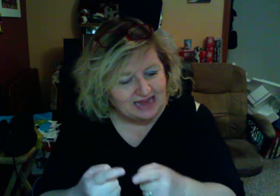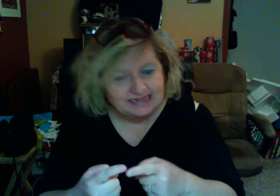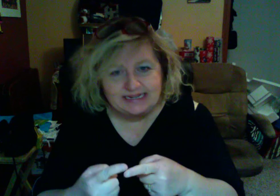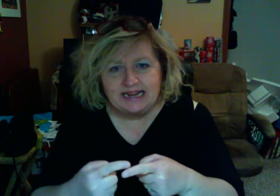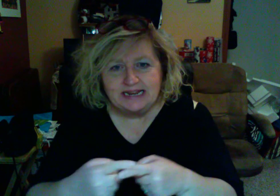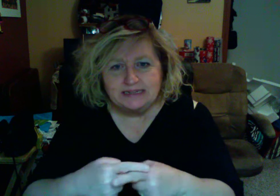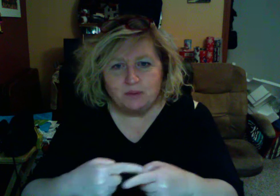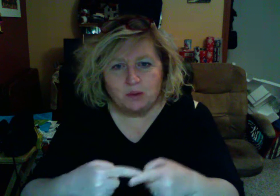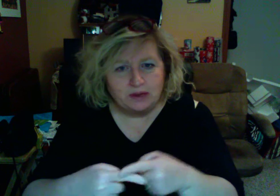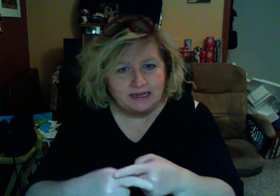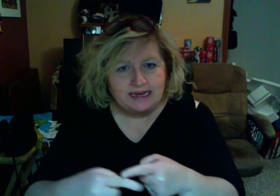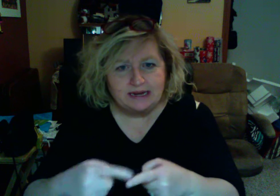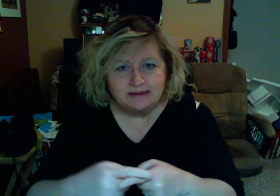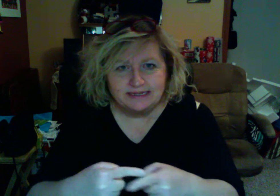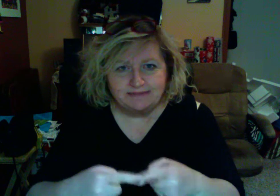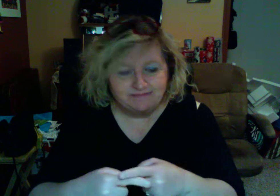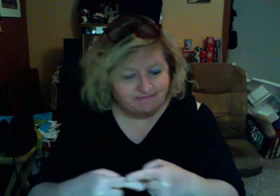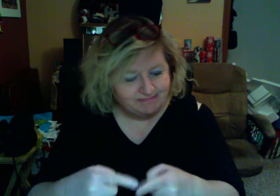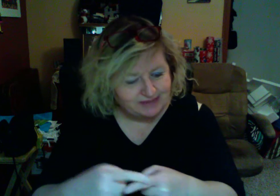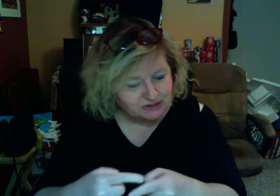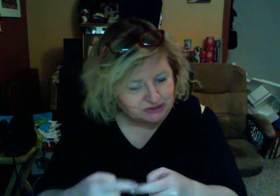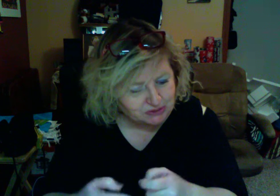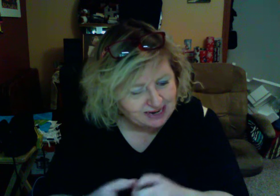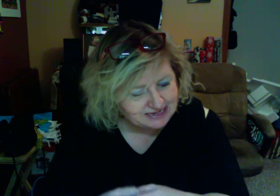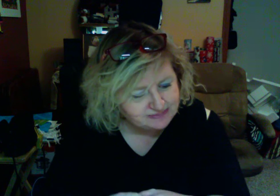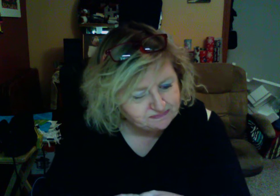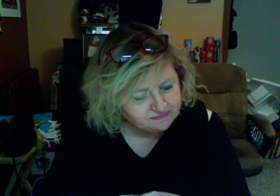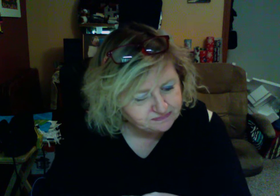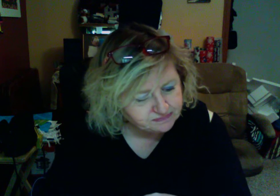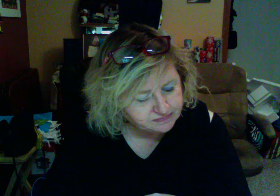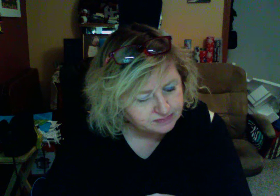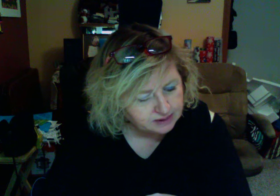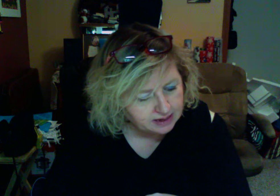And knitting is more with the needles that are straight.